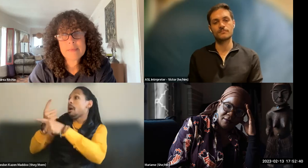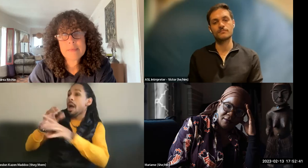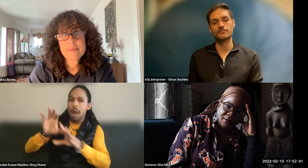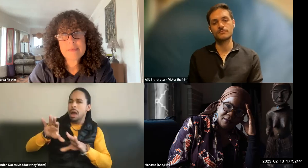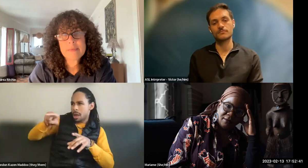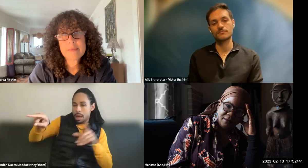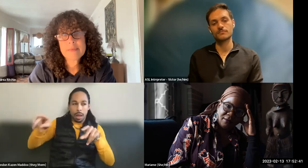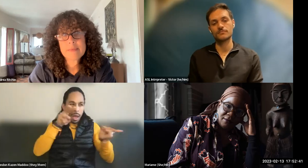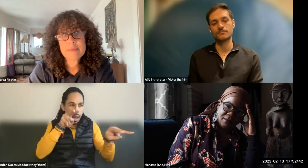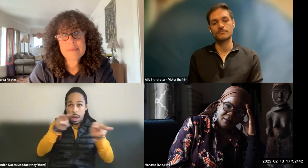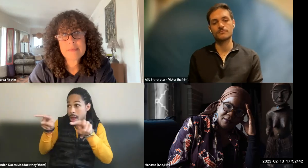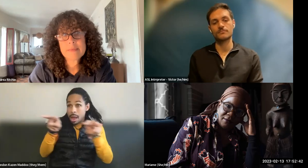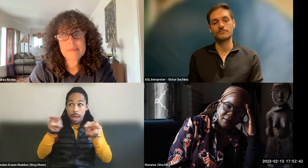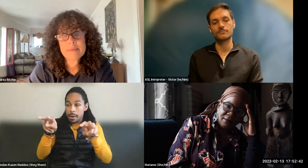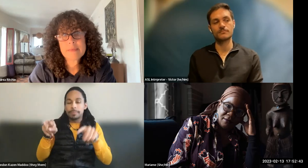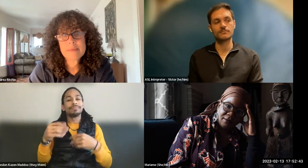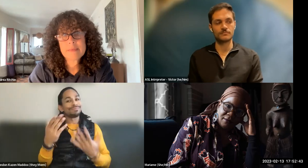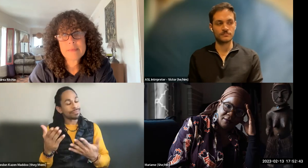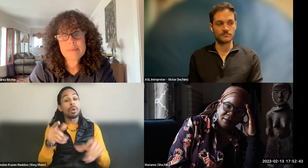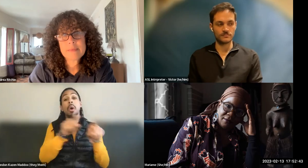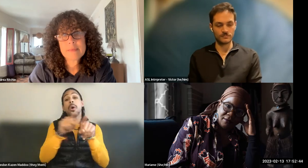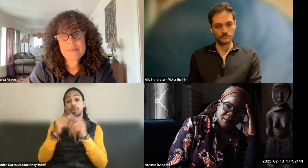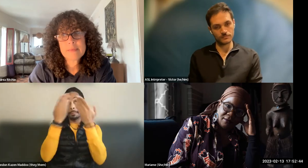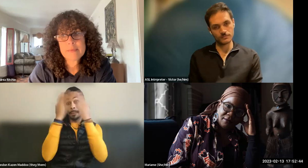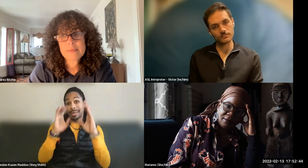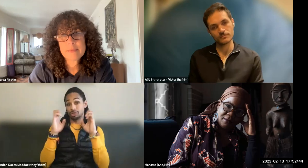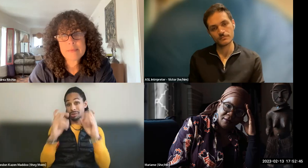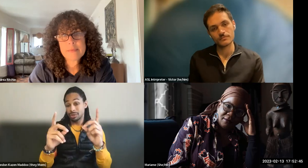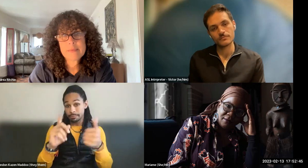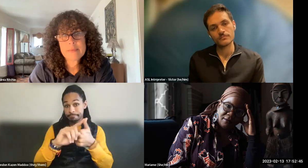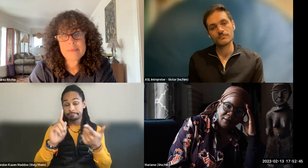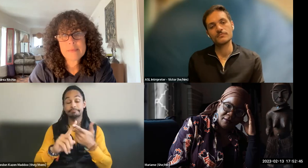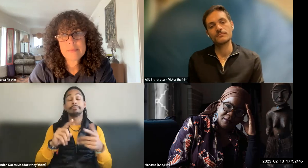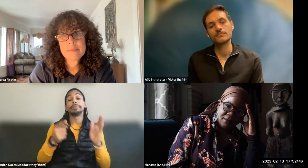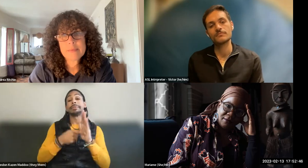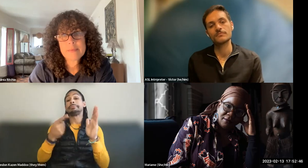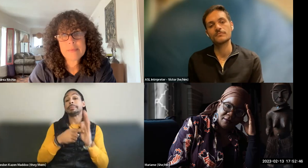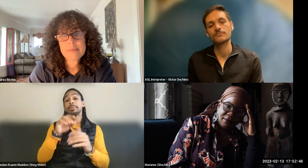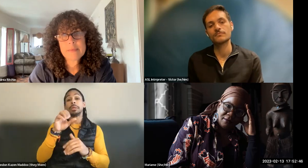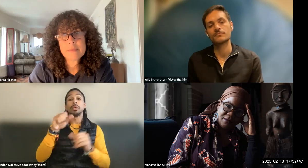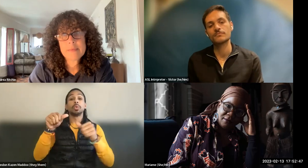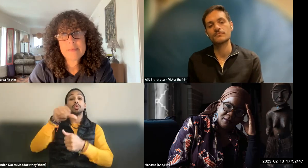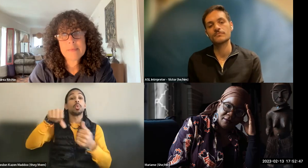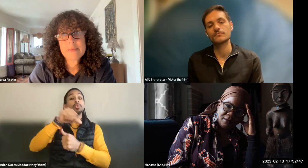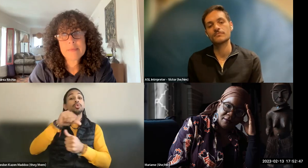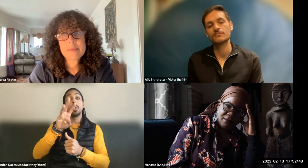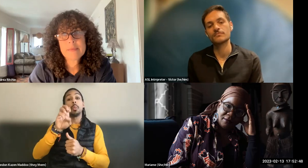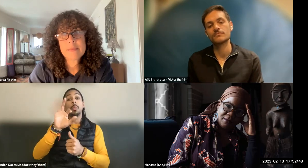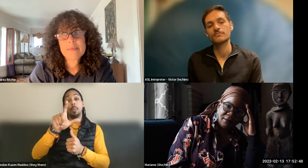example, sometimes public education, sometimes social welfare agencies can feel so